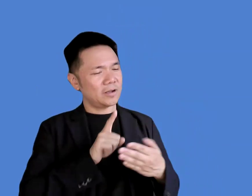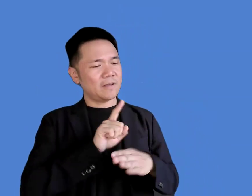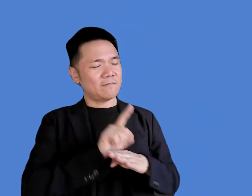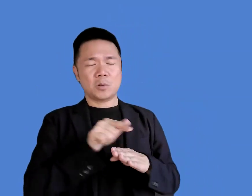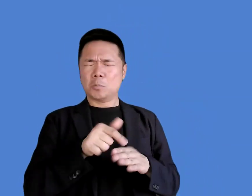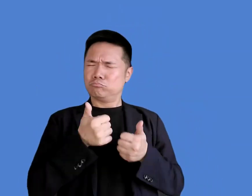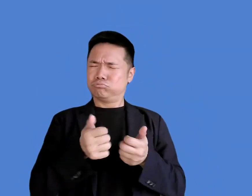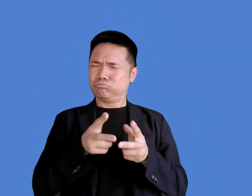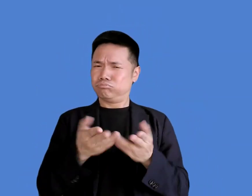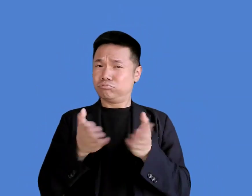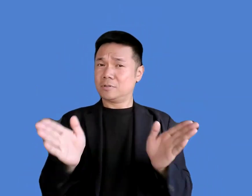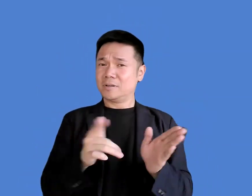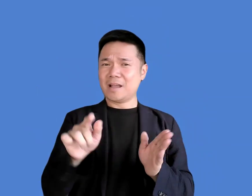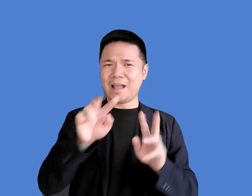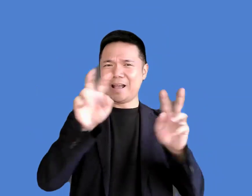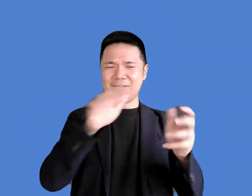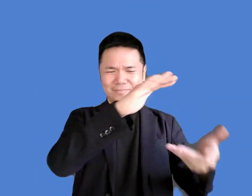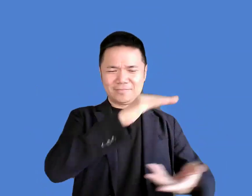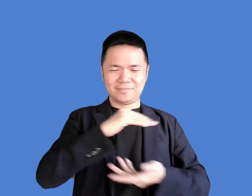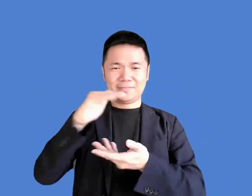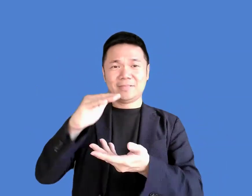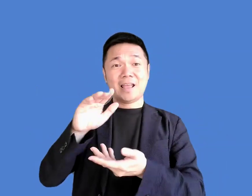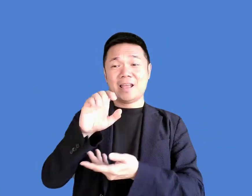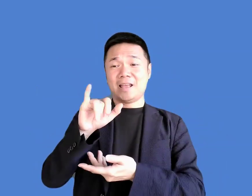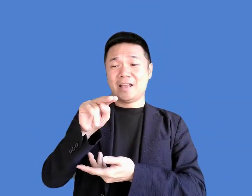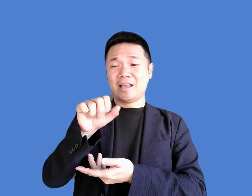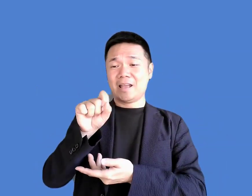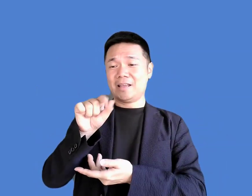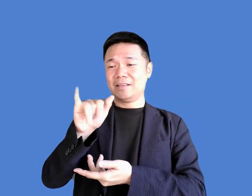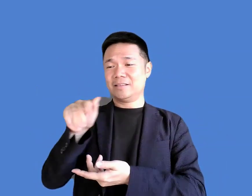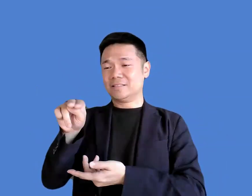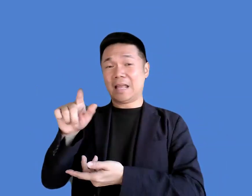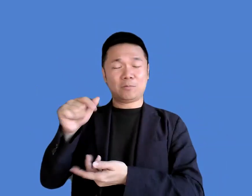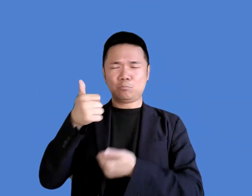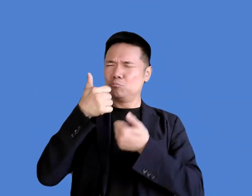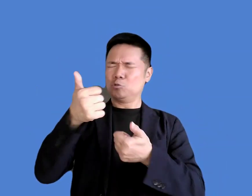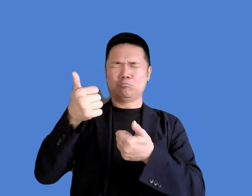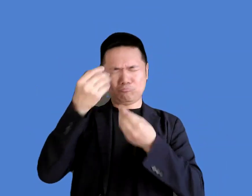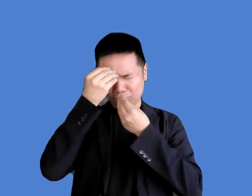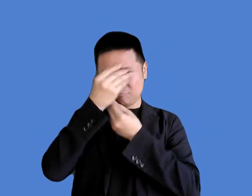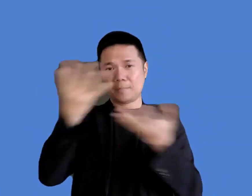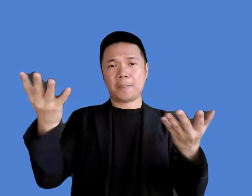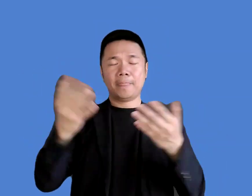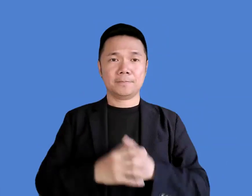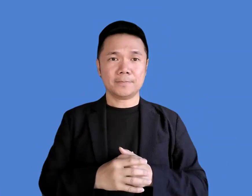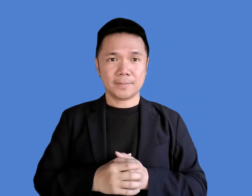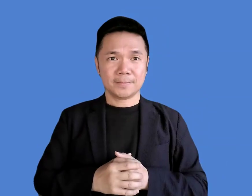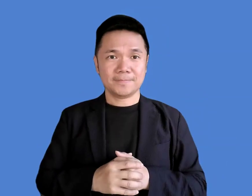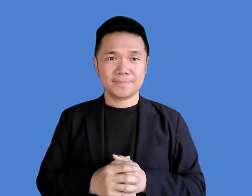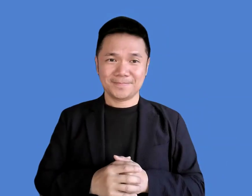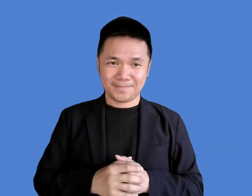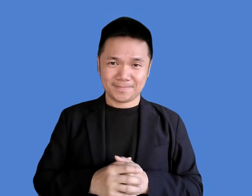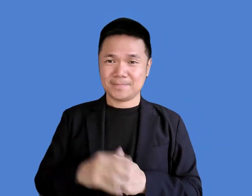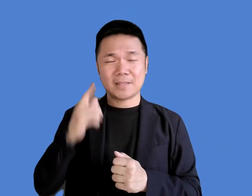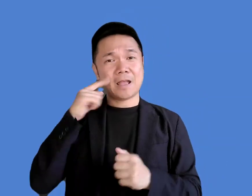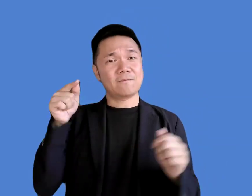launch. And I love the Einstein quote that you shared earlier. I'm definitely going to use that moving forward. Yeah, I'll focus a bit more on the